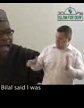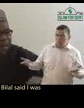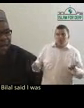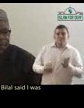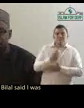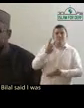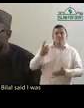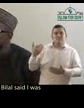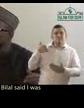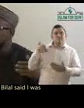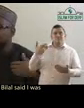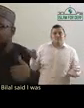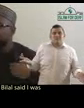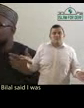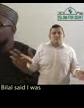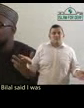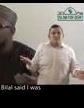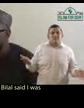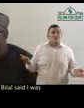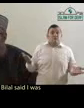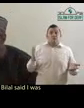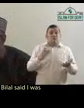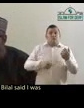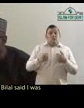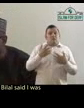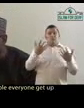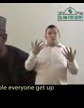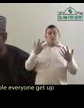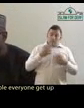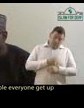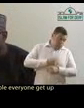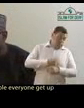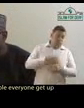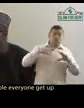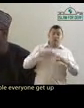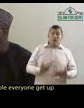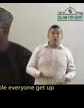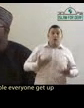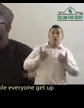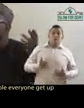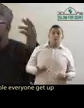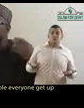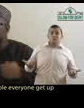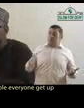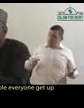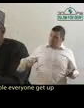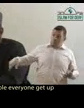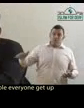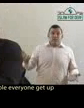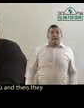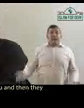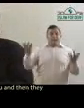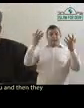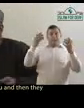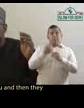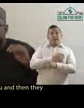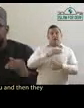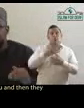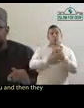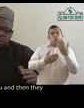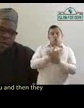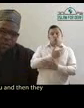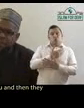what happened? Bilal said, I was overwhelmed by fatigue. So the Prophet told the people, everybody get up and make wudu. They